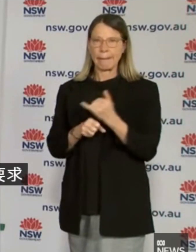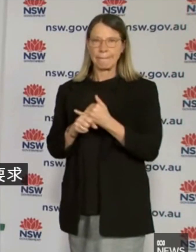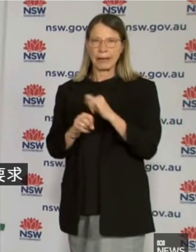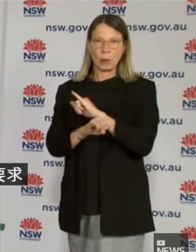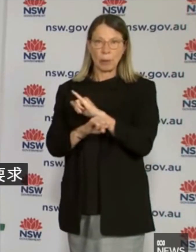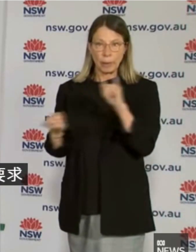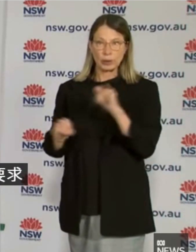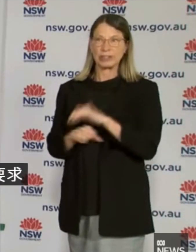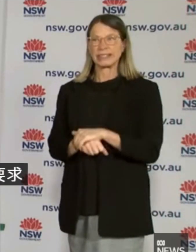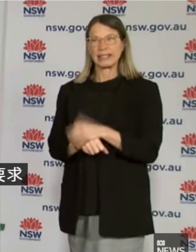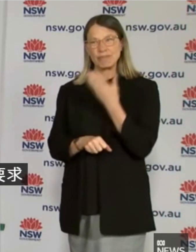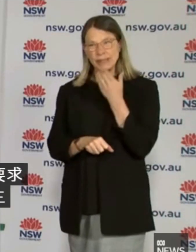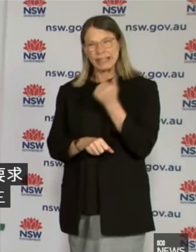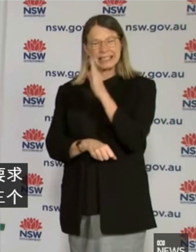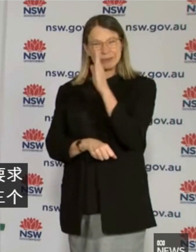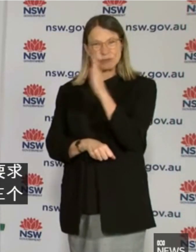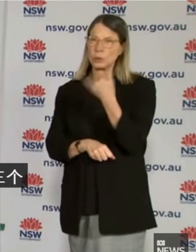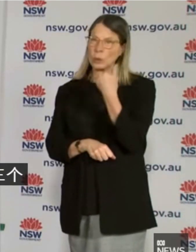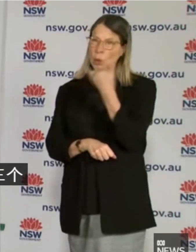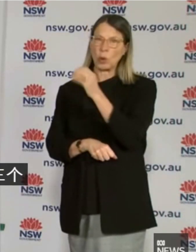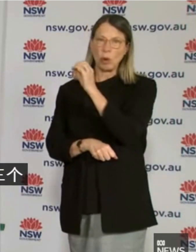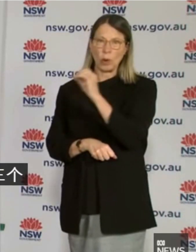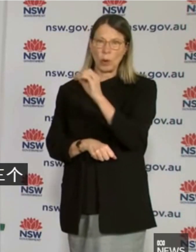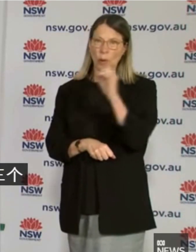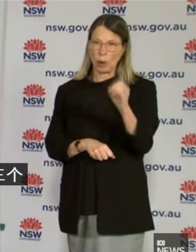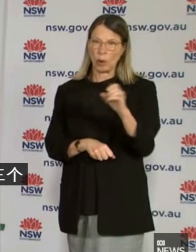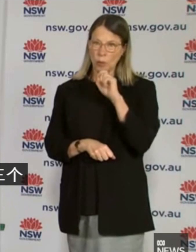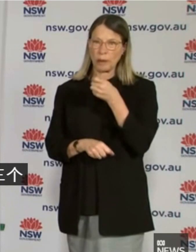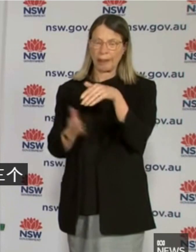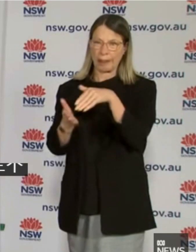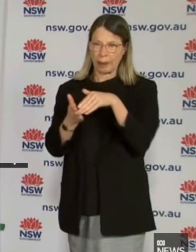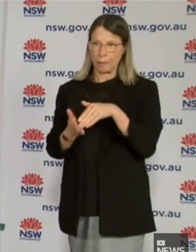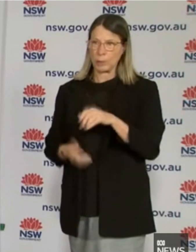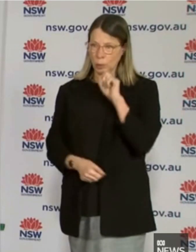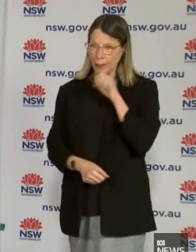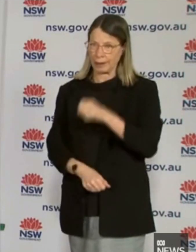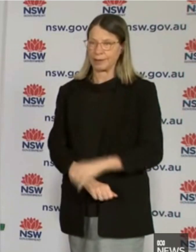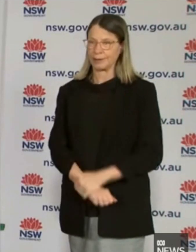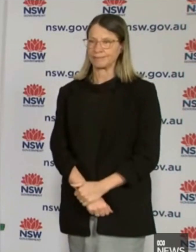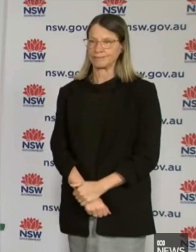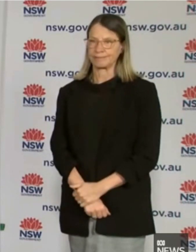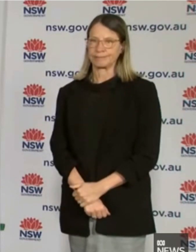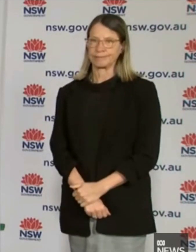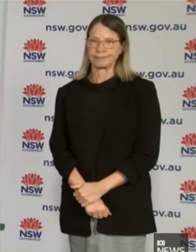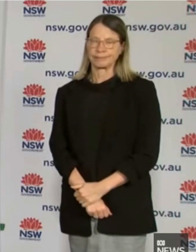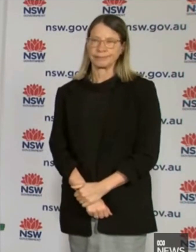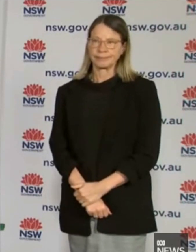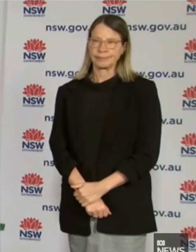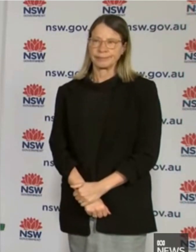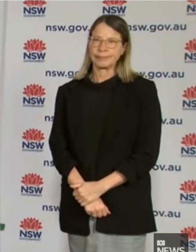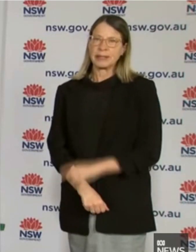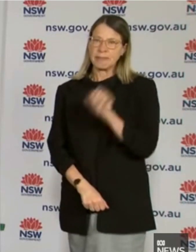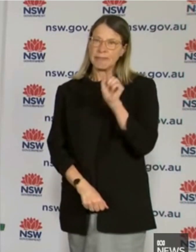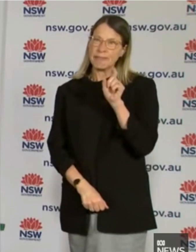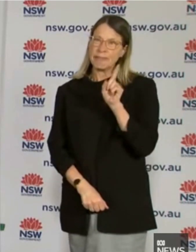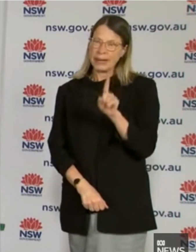not to hesitate to call 000 and you will receive assistance. Clearly, there are still people in the community that